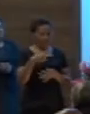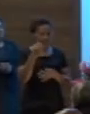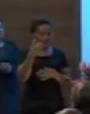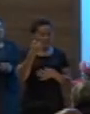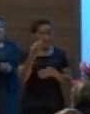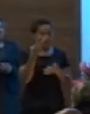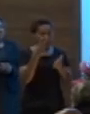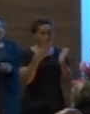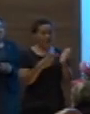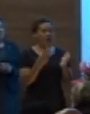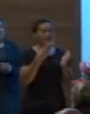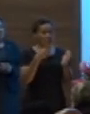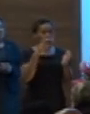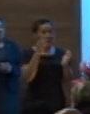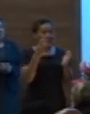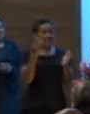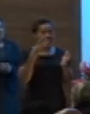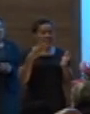2026-2031.